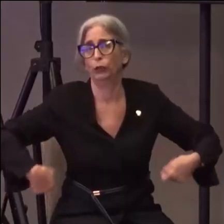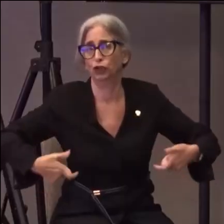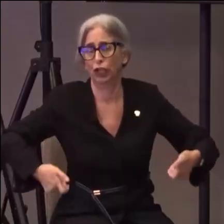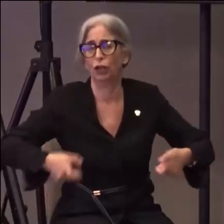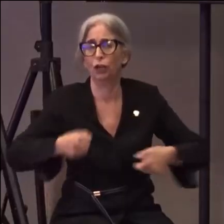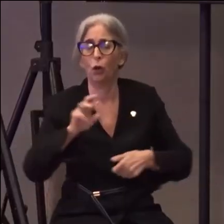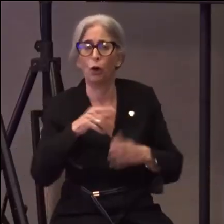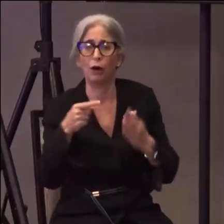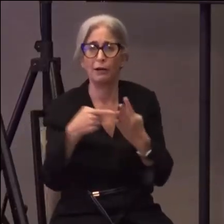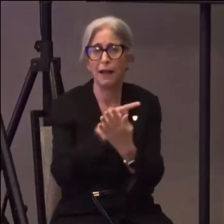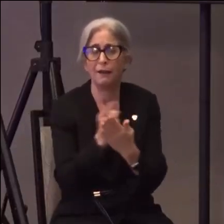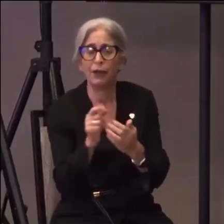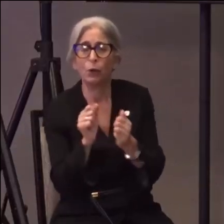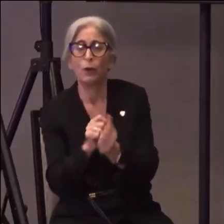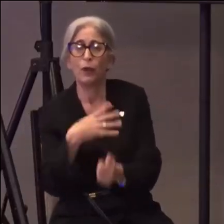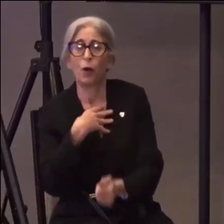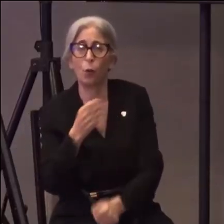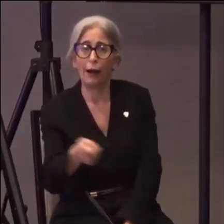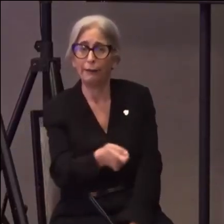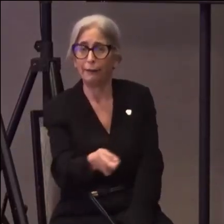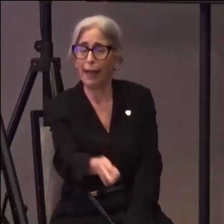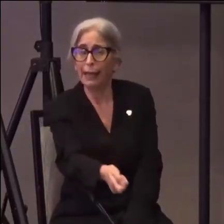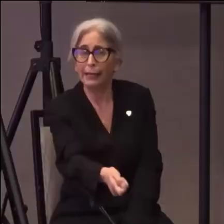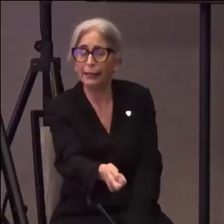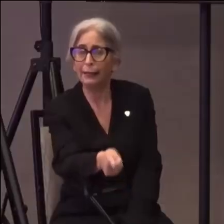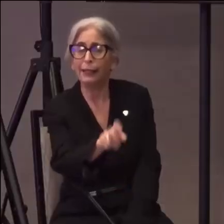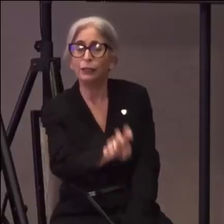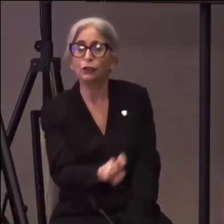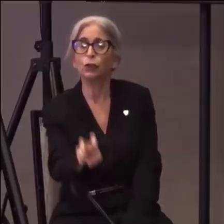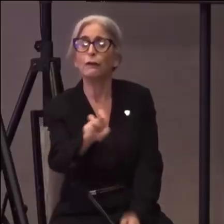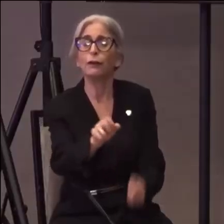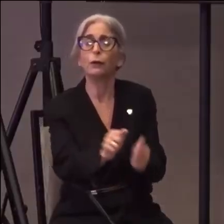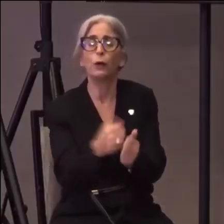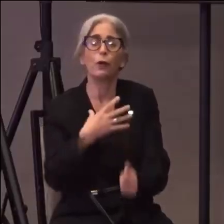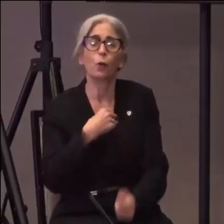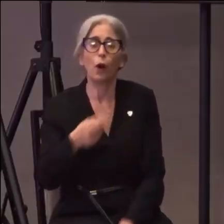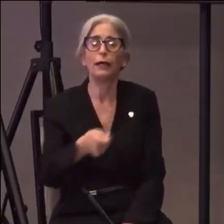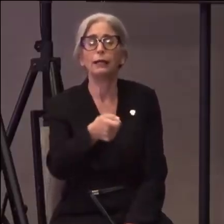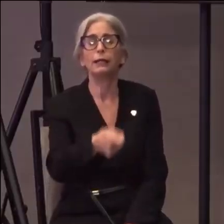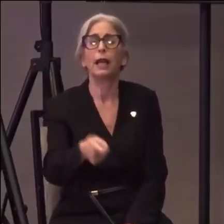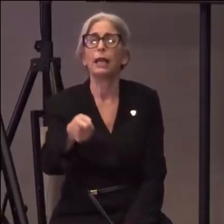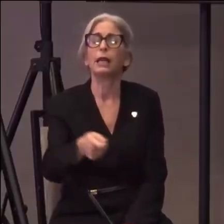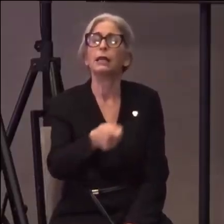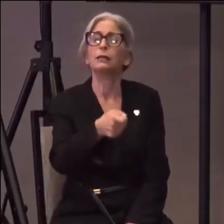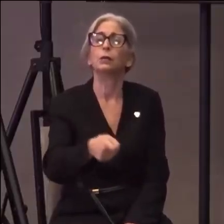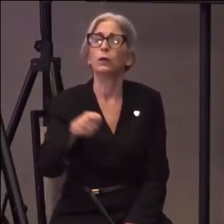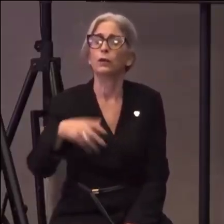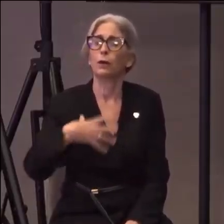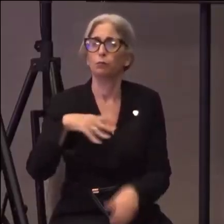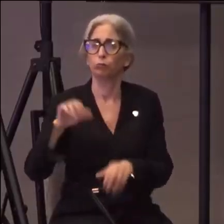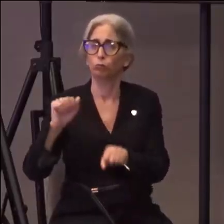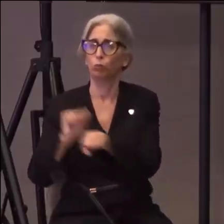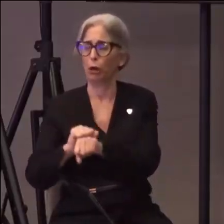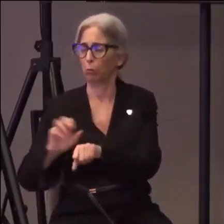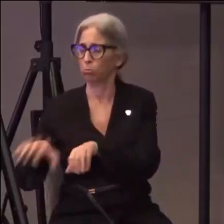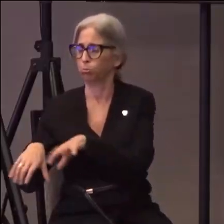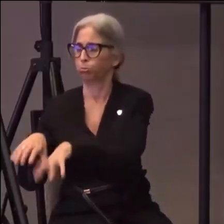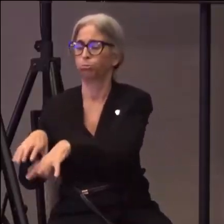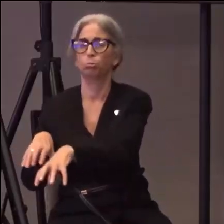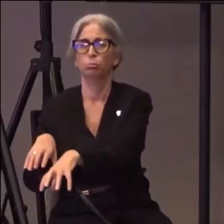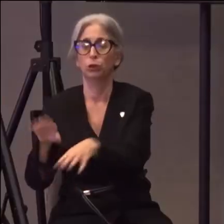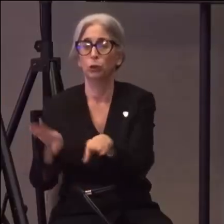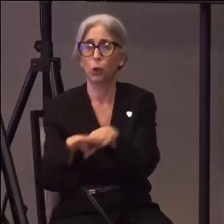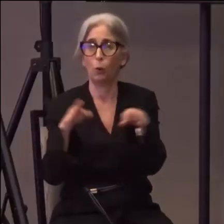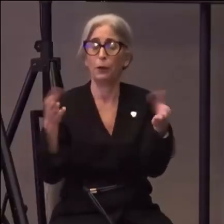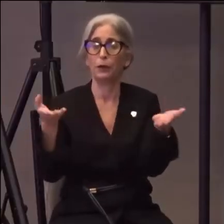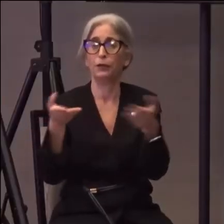or navigating with a white cane? Traveler with a white cane walks along a brick pathway. You open your